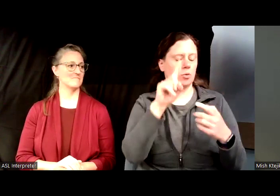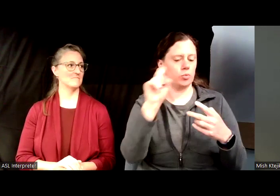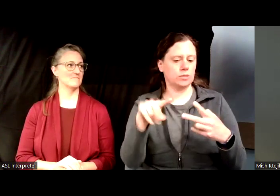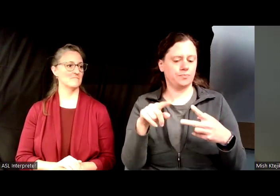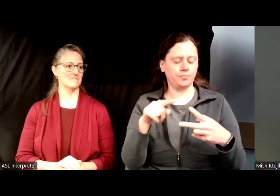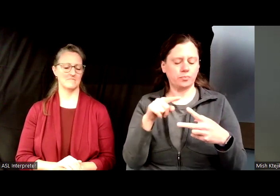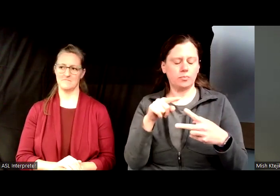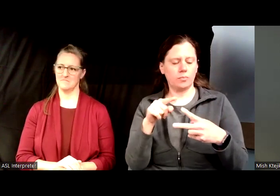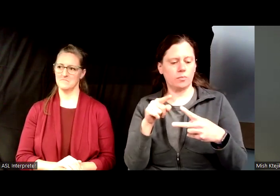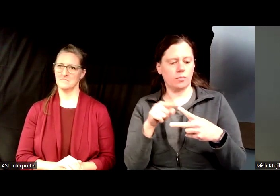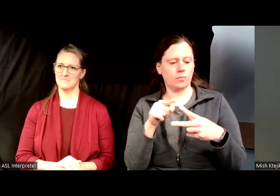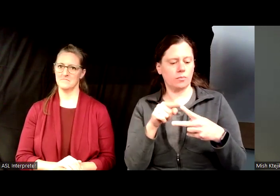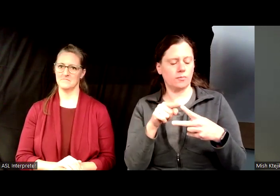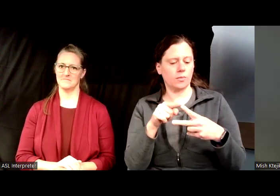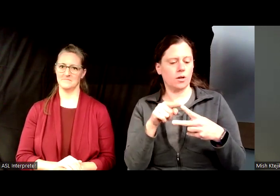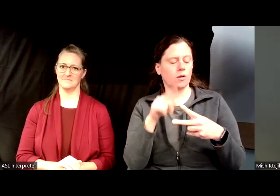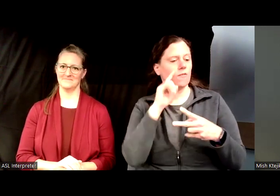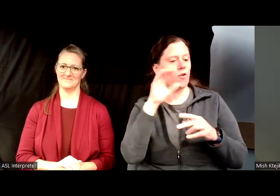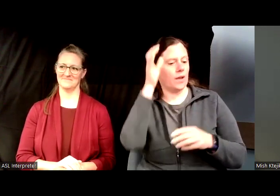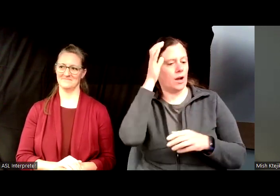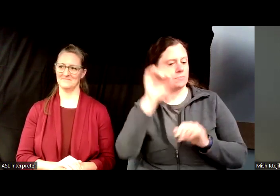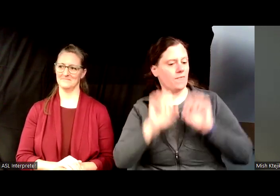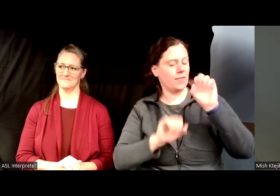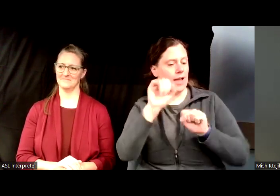clarify, I have 2 different questions.